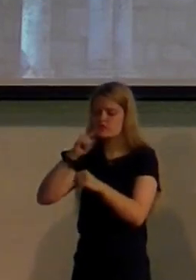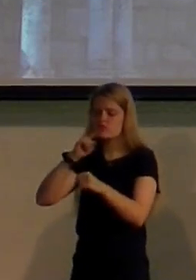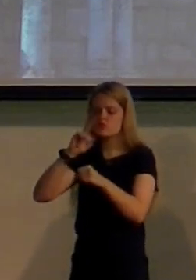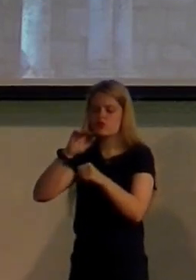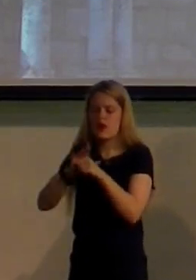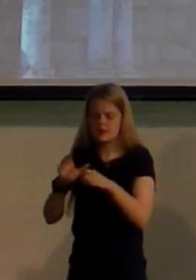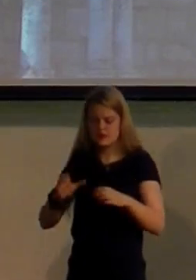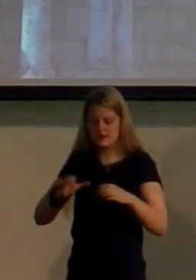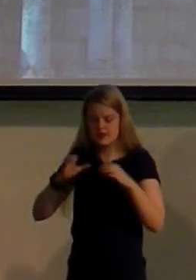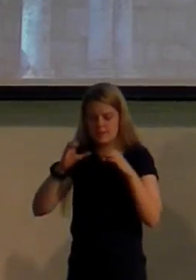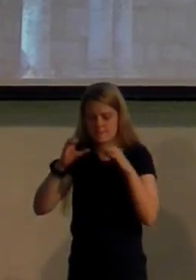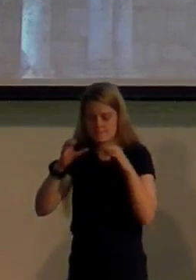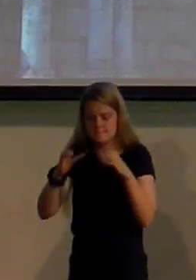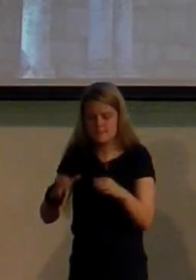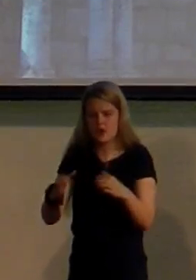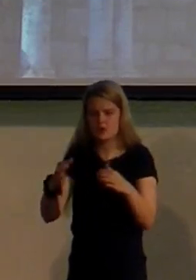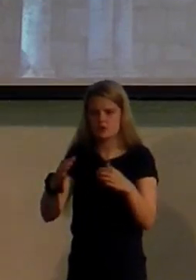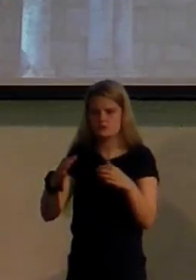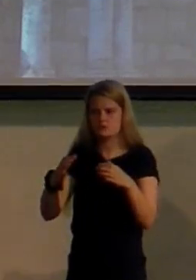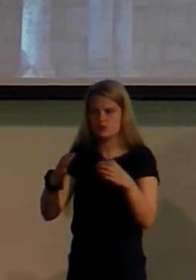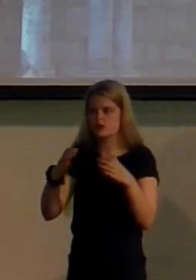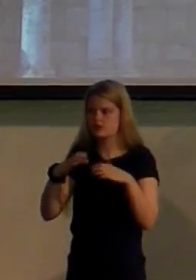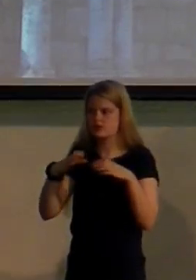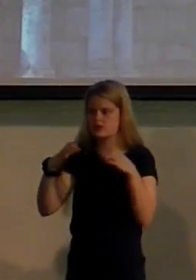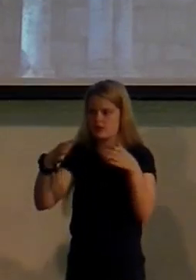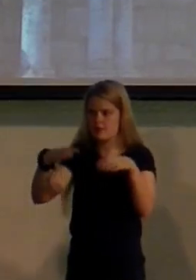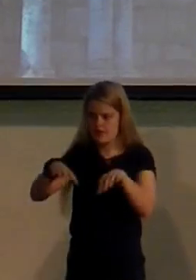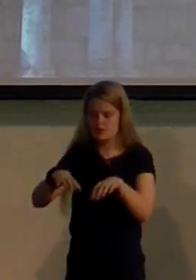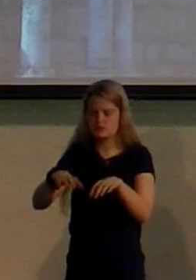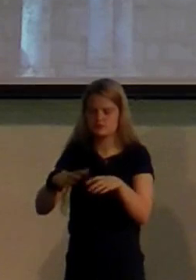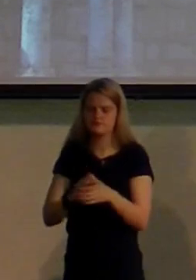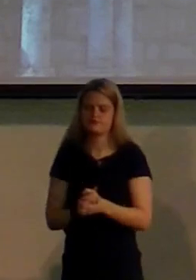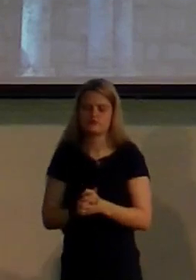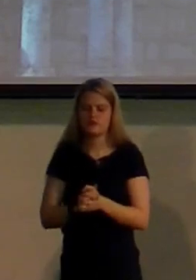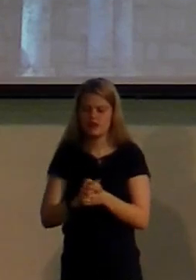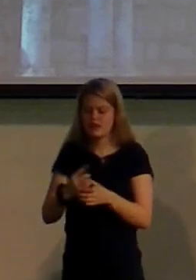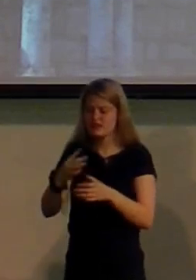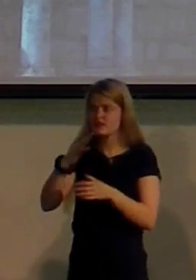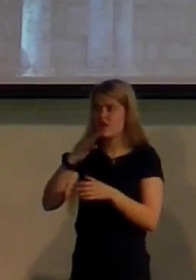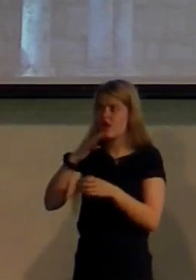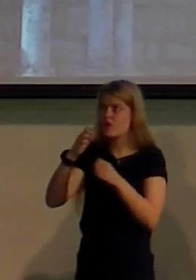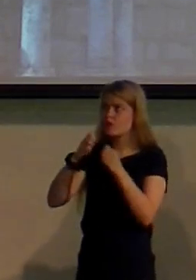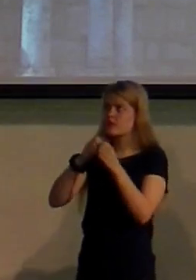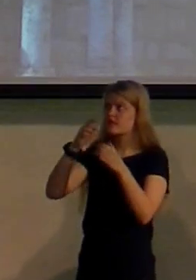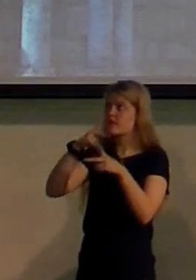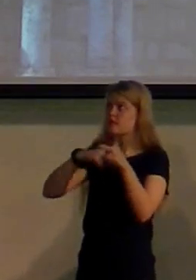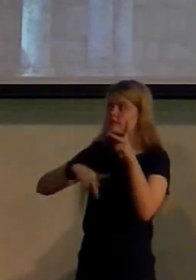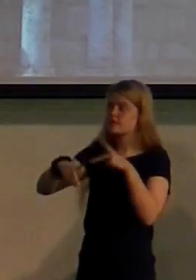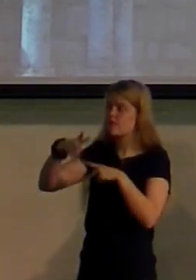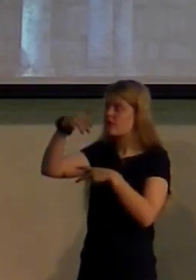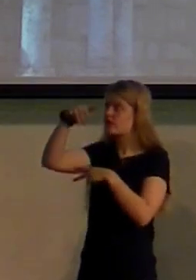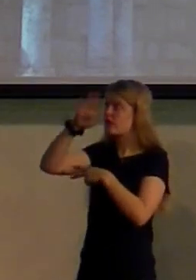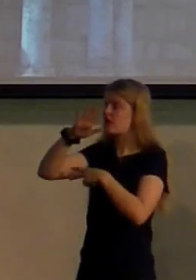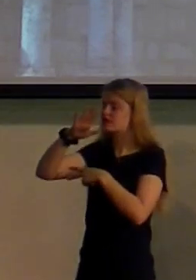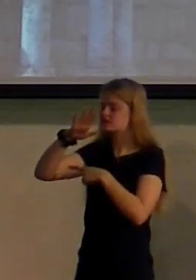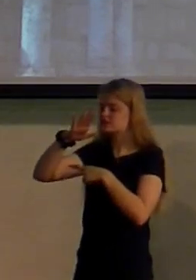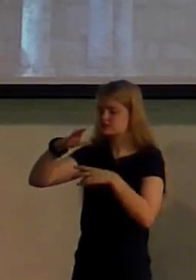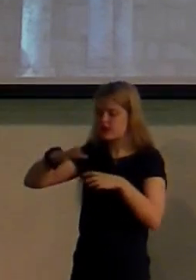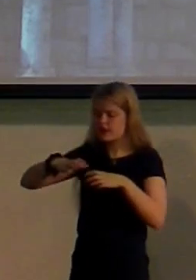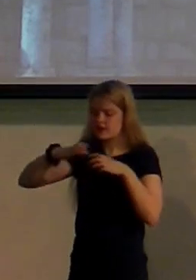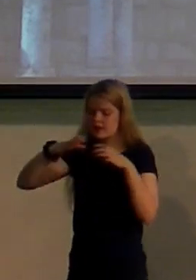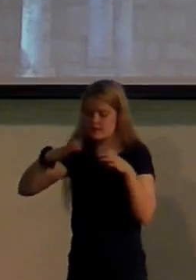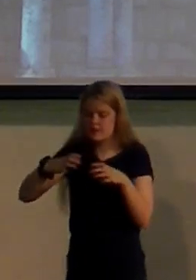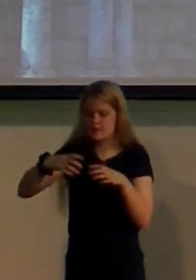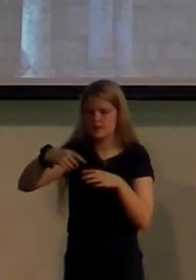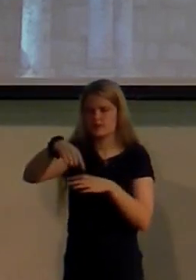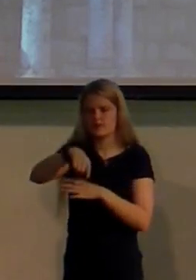commitment. God gave the Sabbath to speak to the people of God's commitment to them.